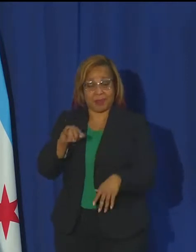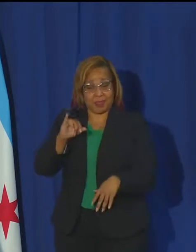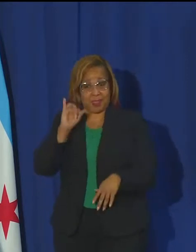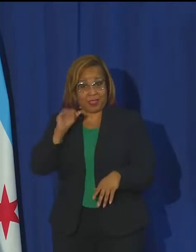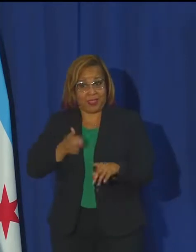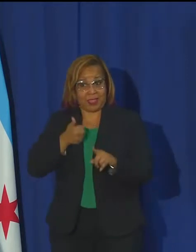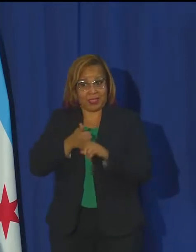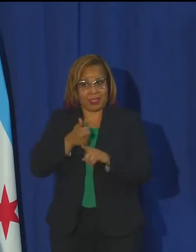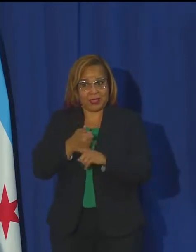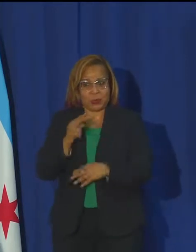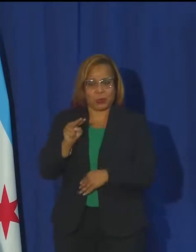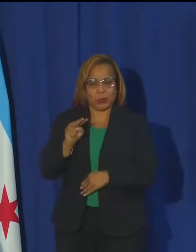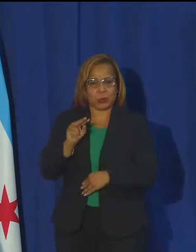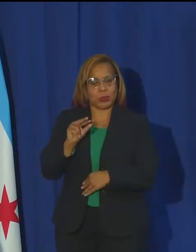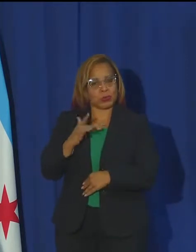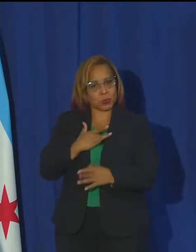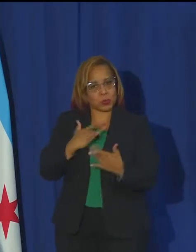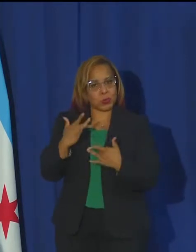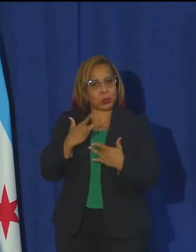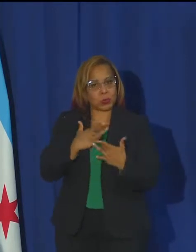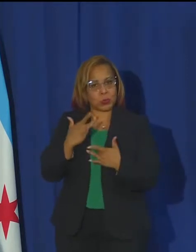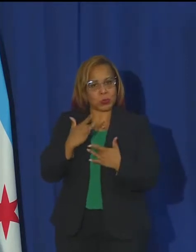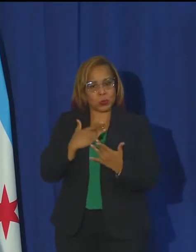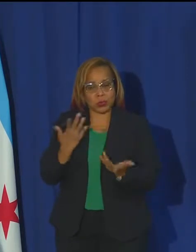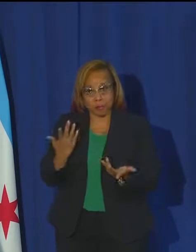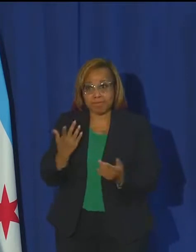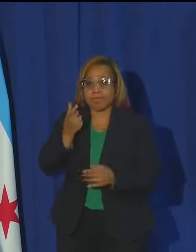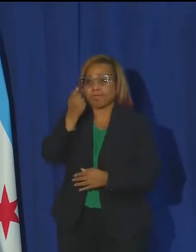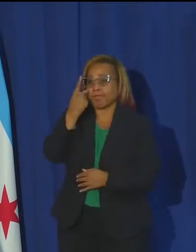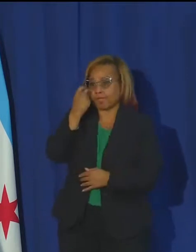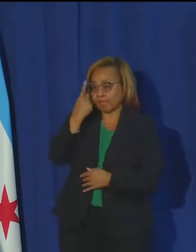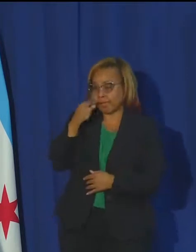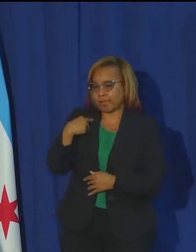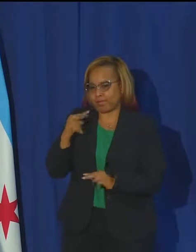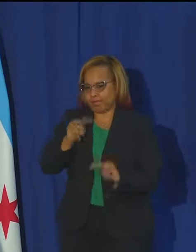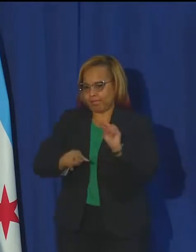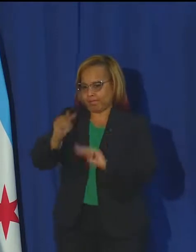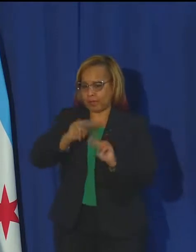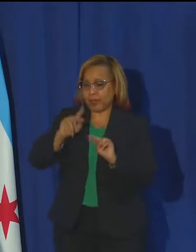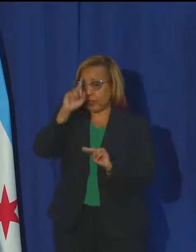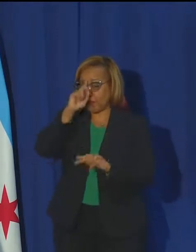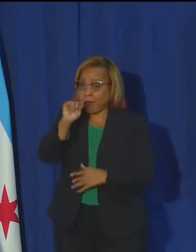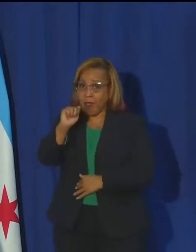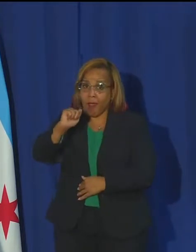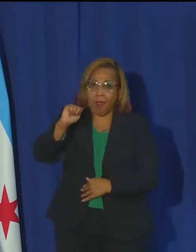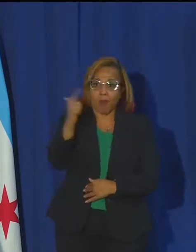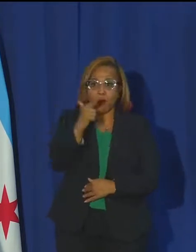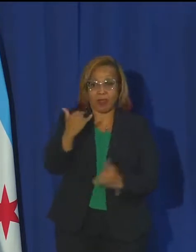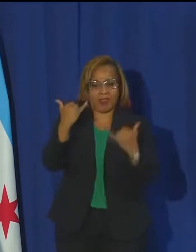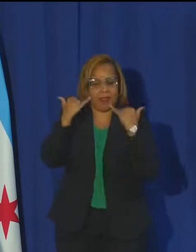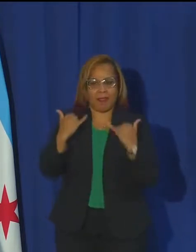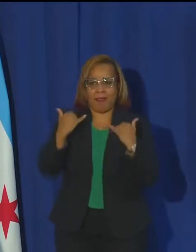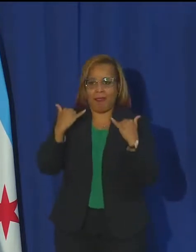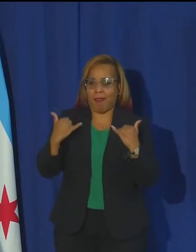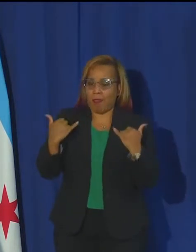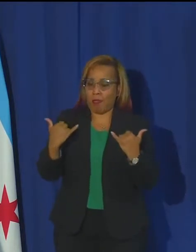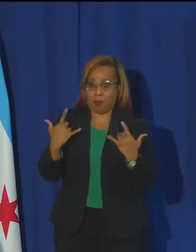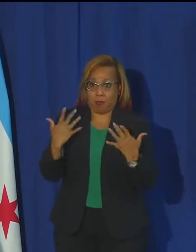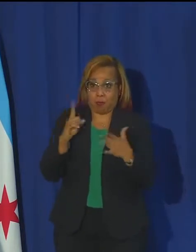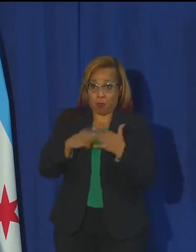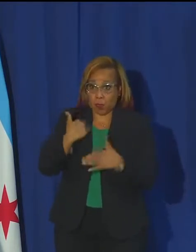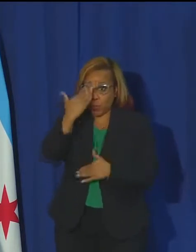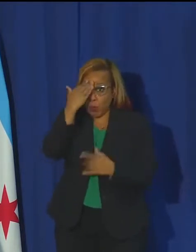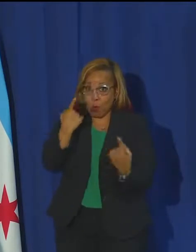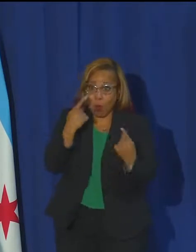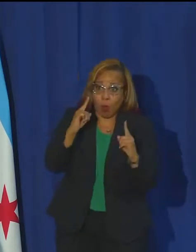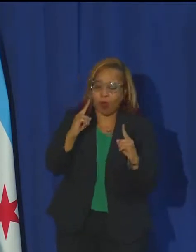certainly is cause for concern. It's certainly cause for everybody to double down on the things that we